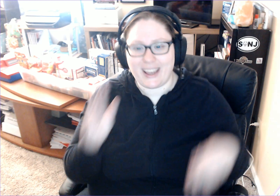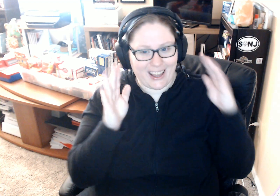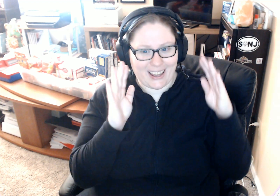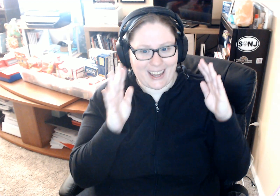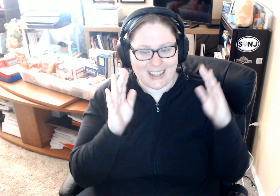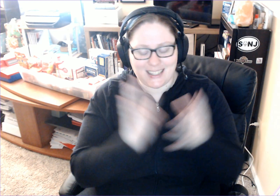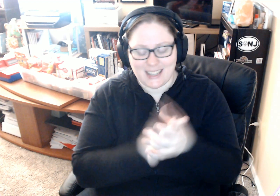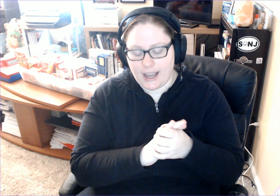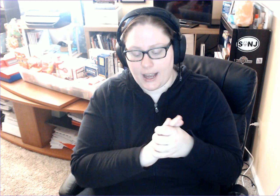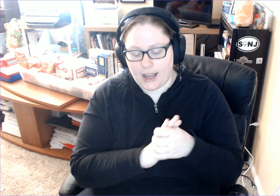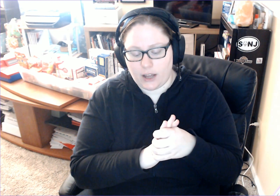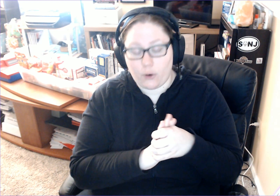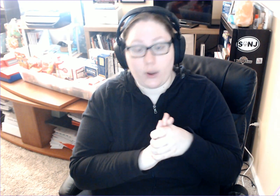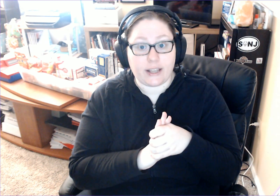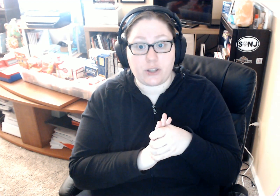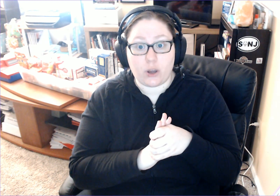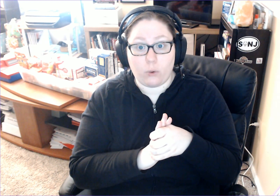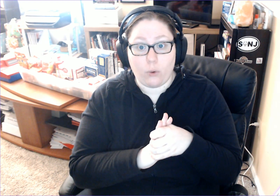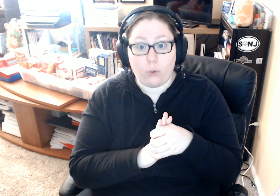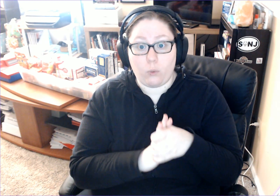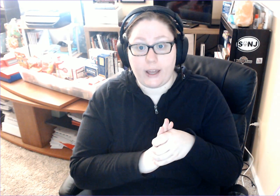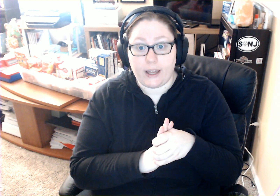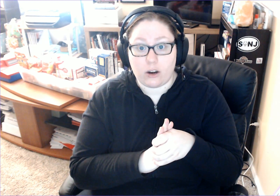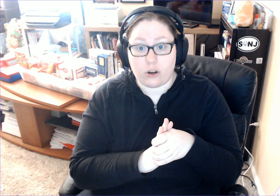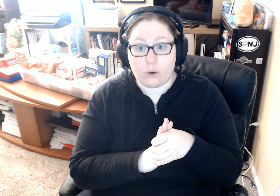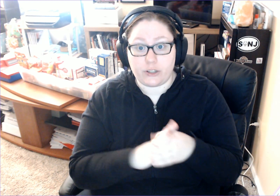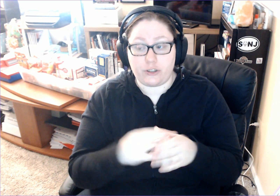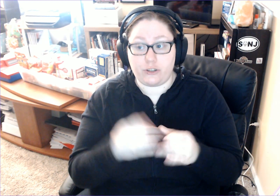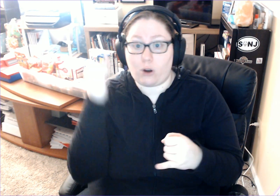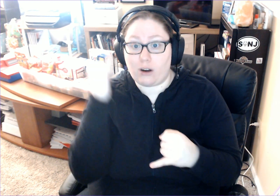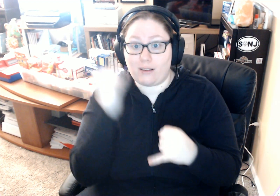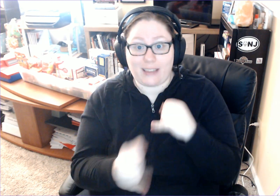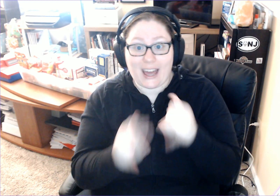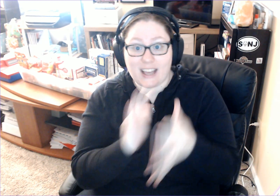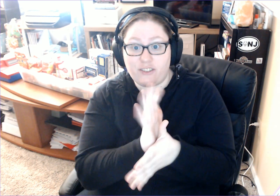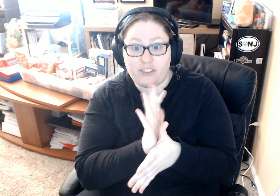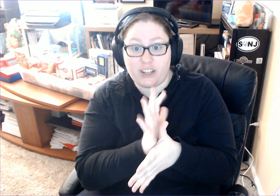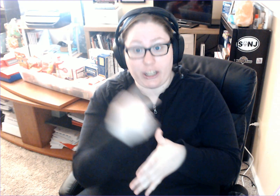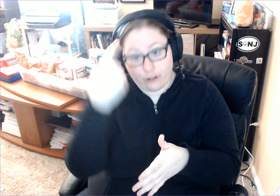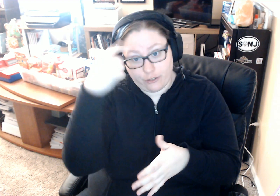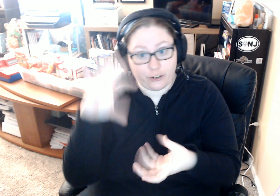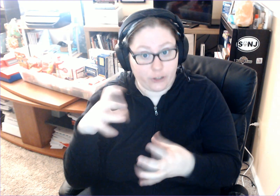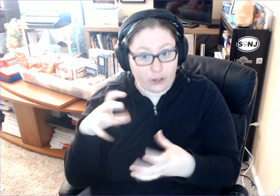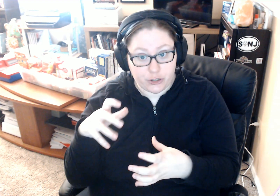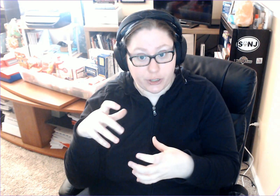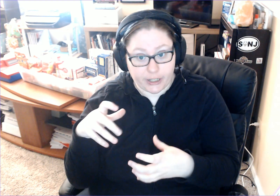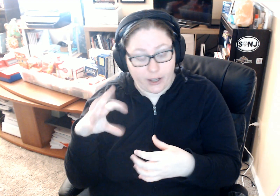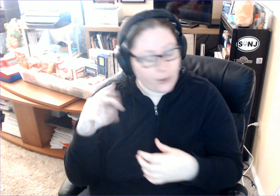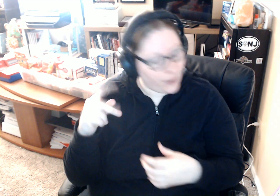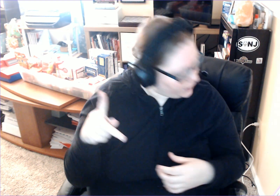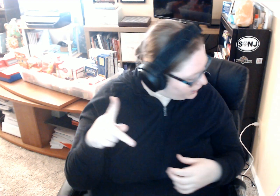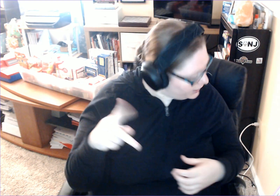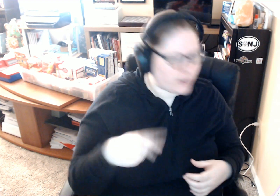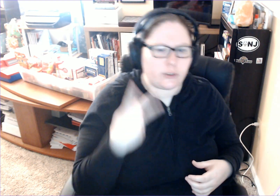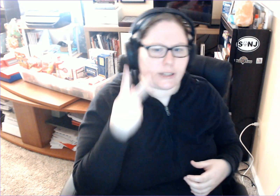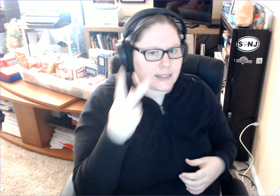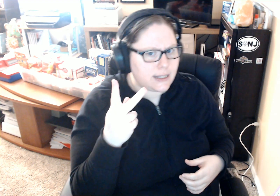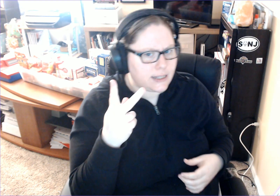Hey guys! Okay, so we are going to do our last video for laundry. Okay, so let's see what